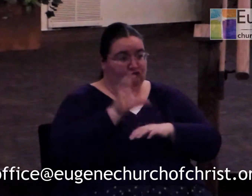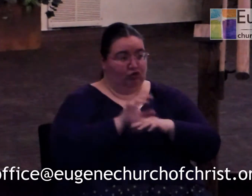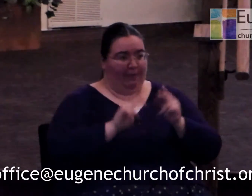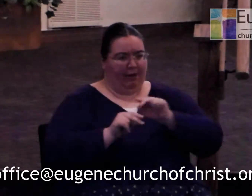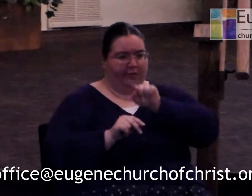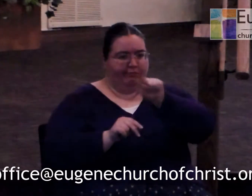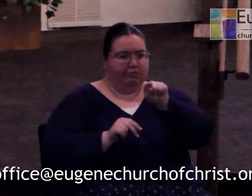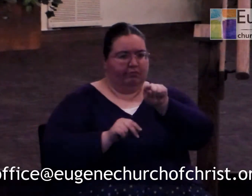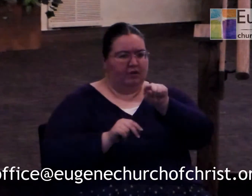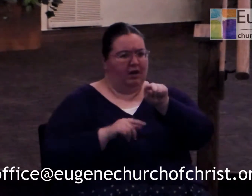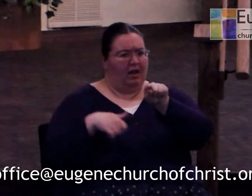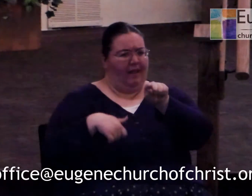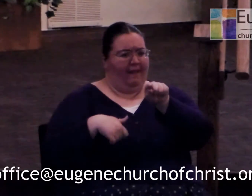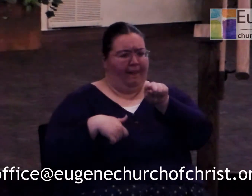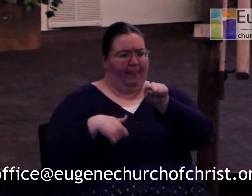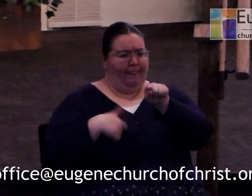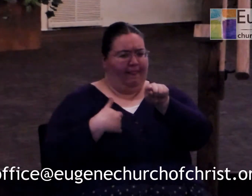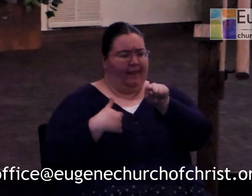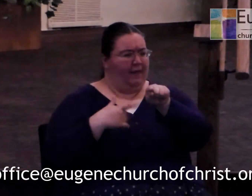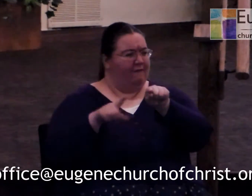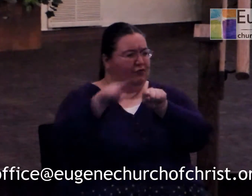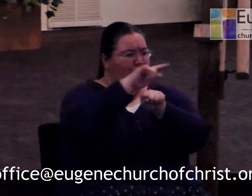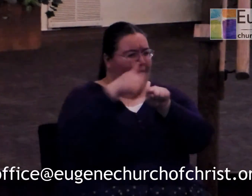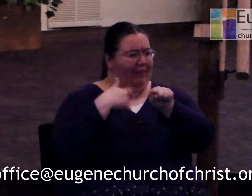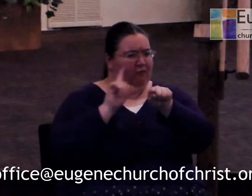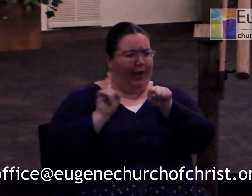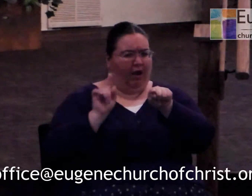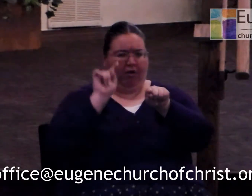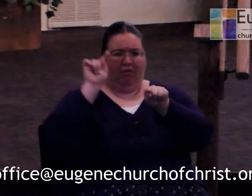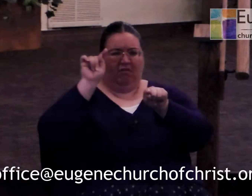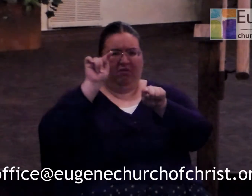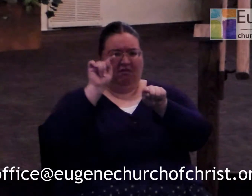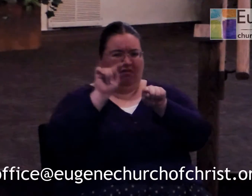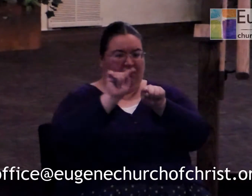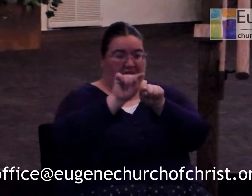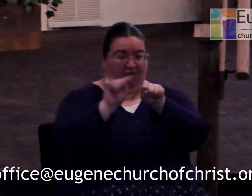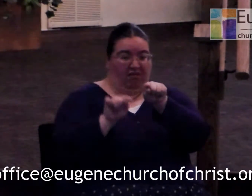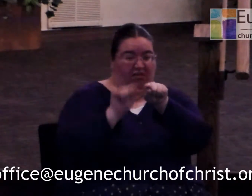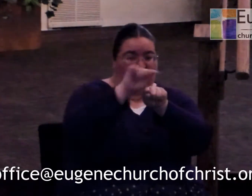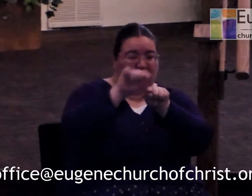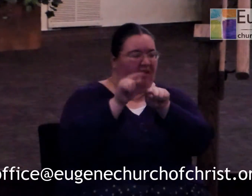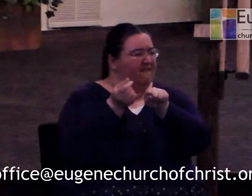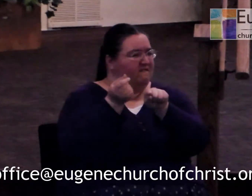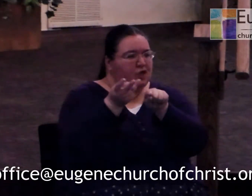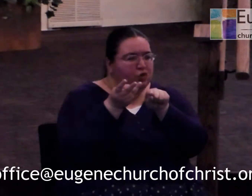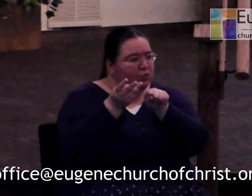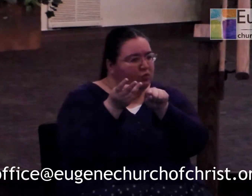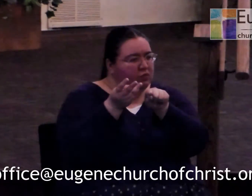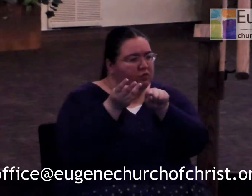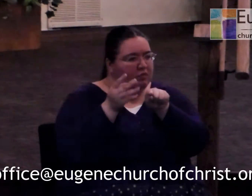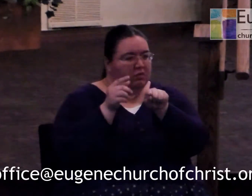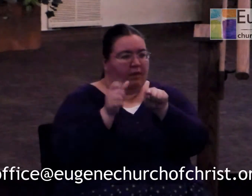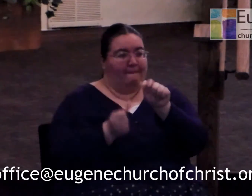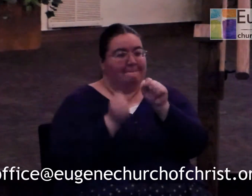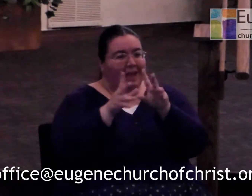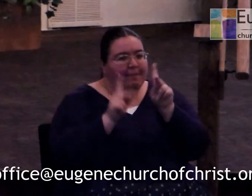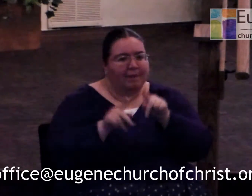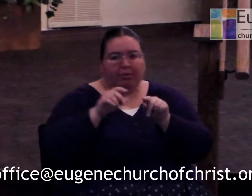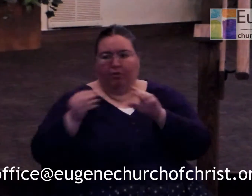lot of folks from Eugene, but they're all kind of down in that other part of town where the church used to be. We have a lot of folks from Springfield. We have folks that go further out than